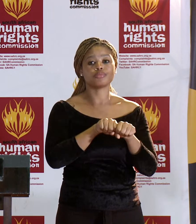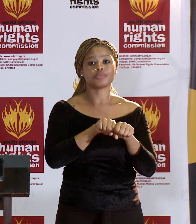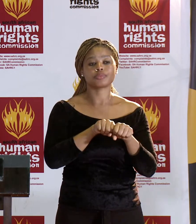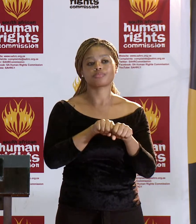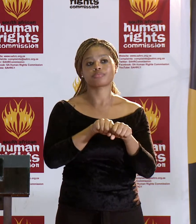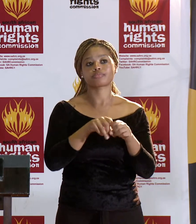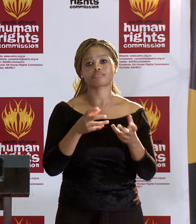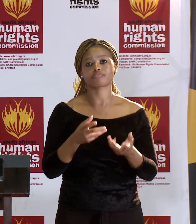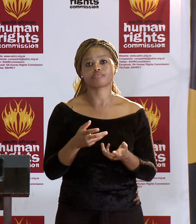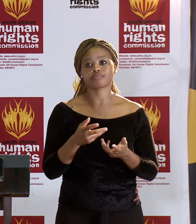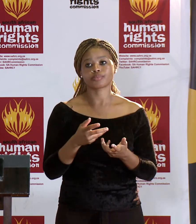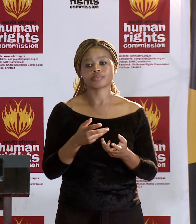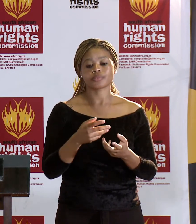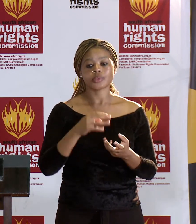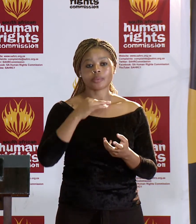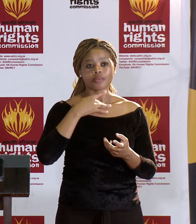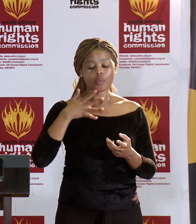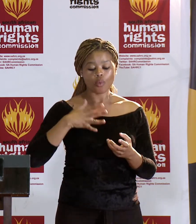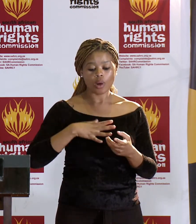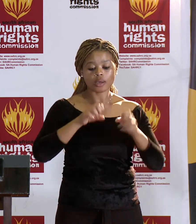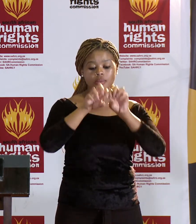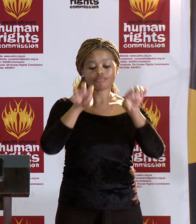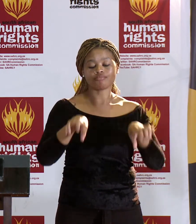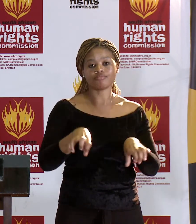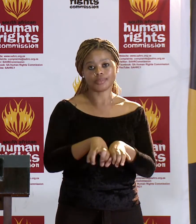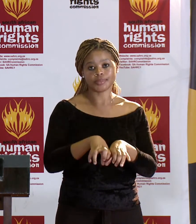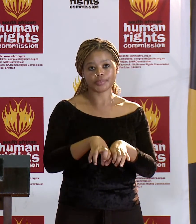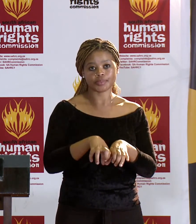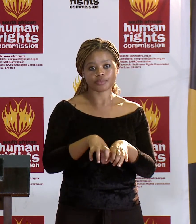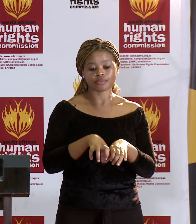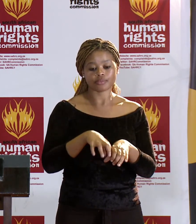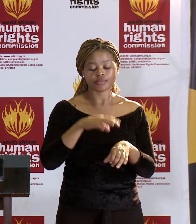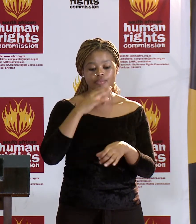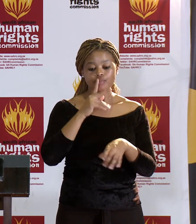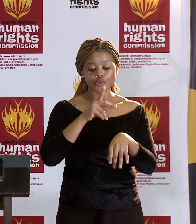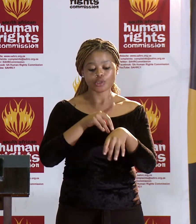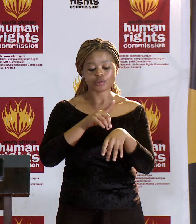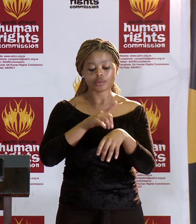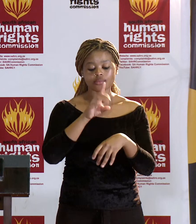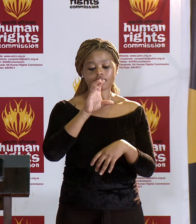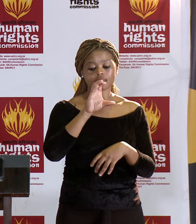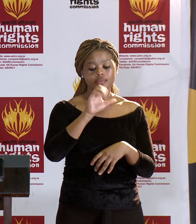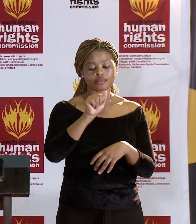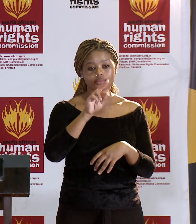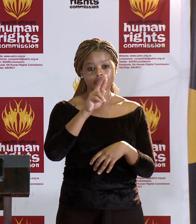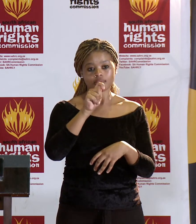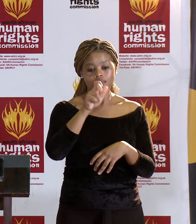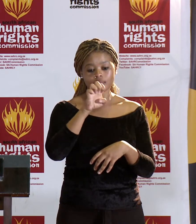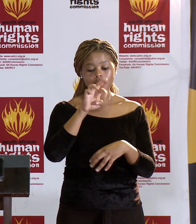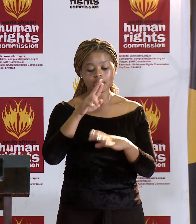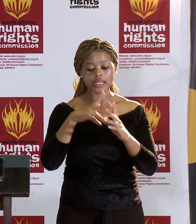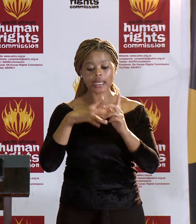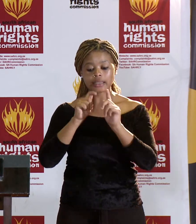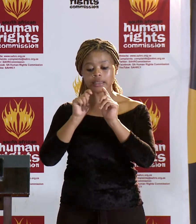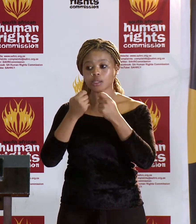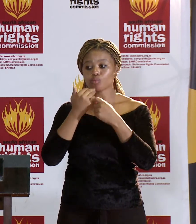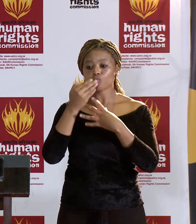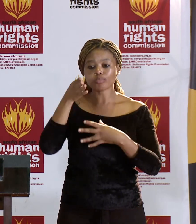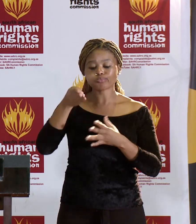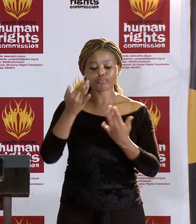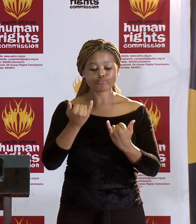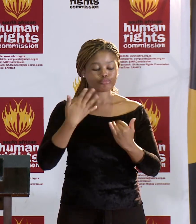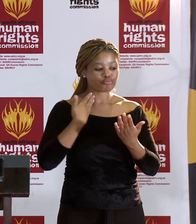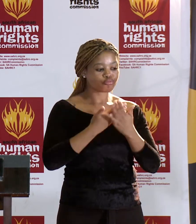shoes. And I want my degree. And Dr. Carter and her team, who are here today, go